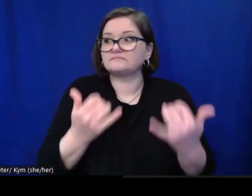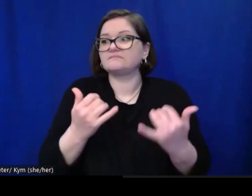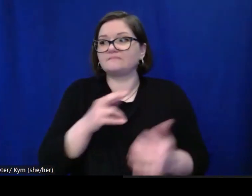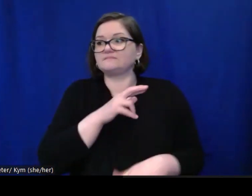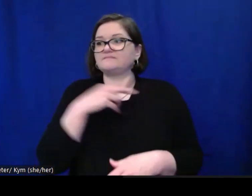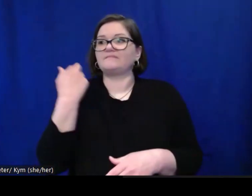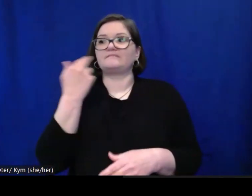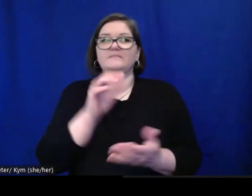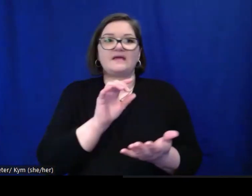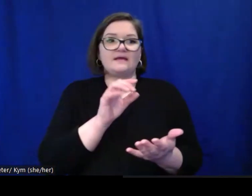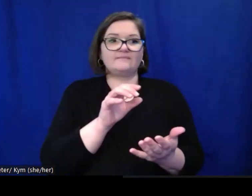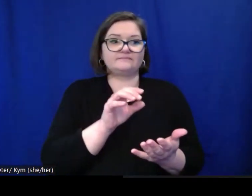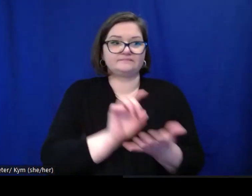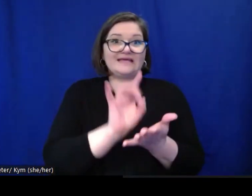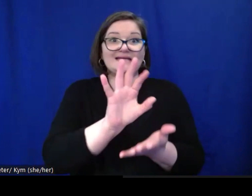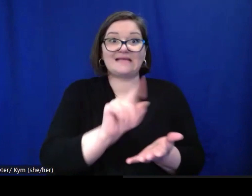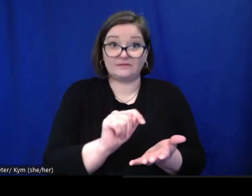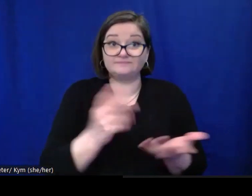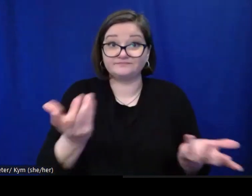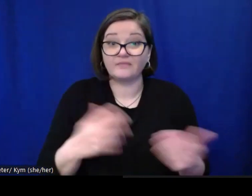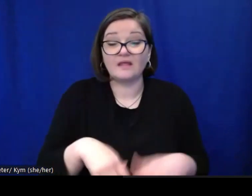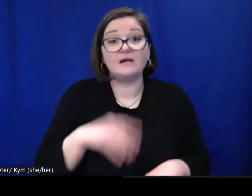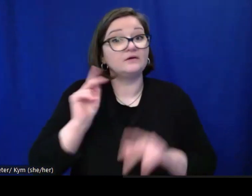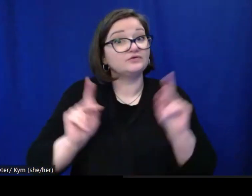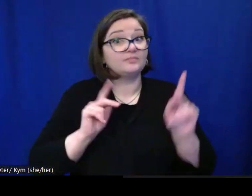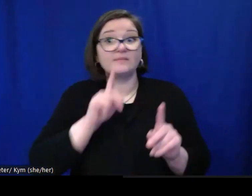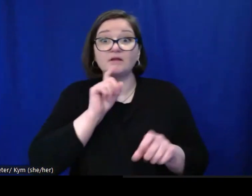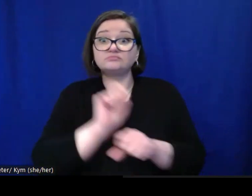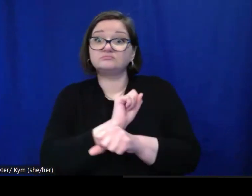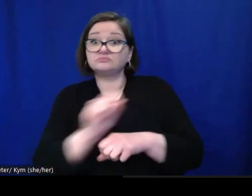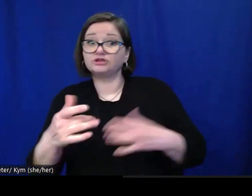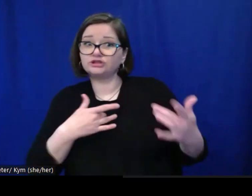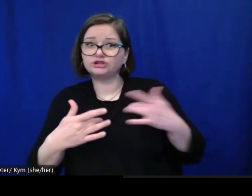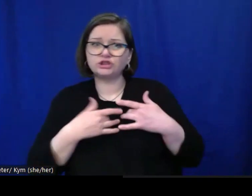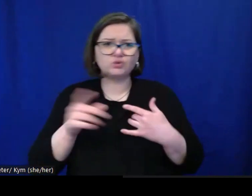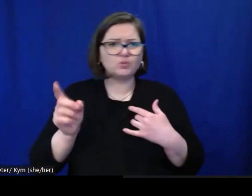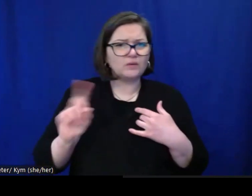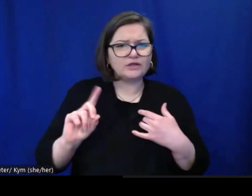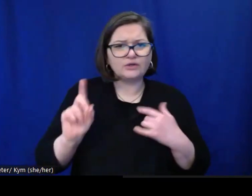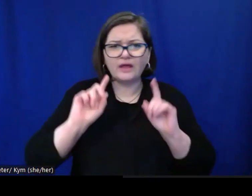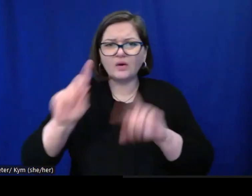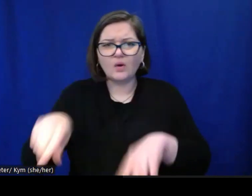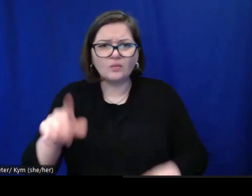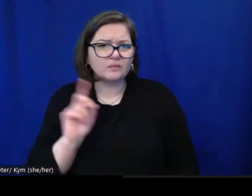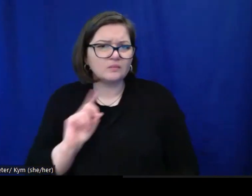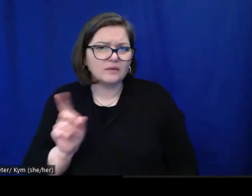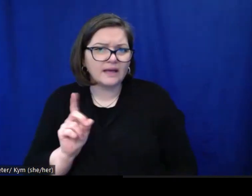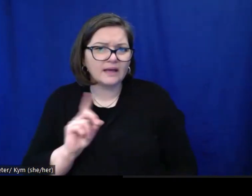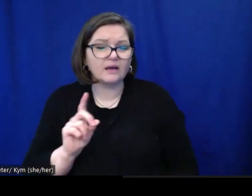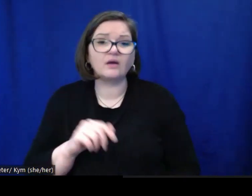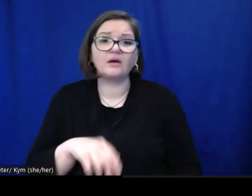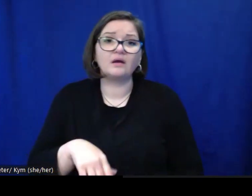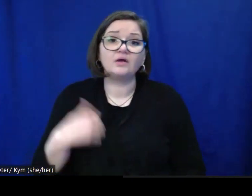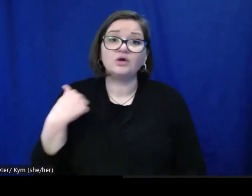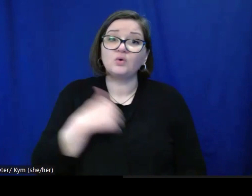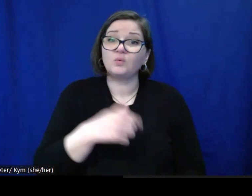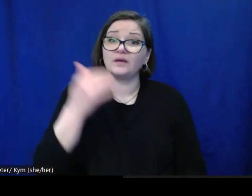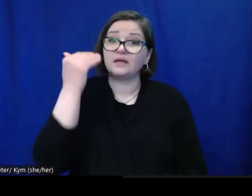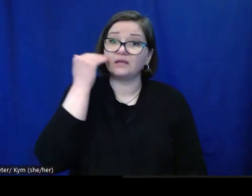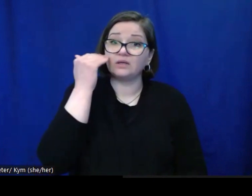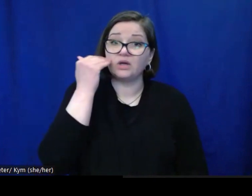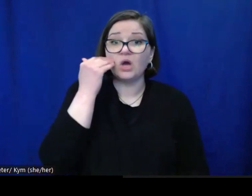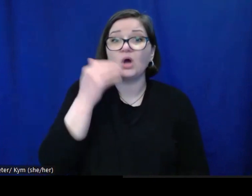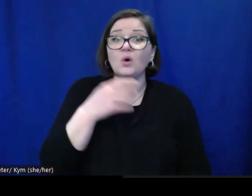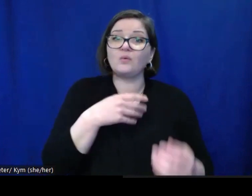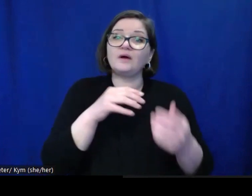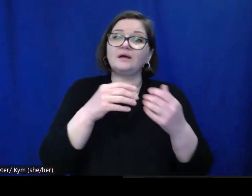out. So people are worried about where they're going to go. We know about recidivism in the prison